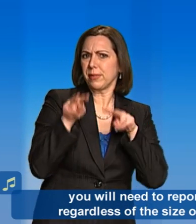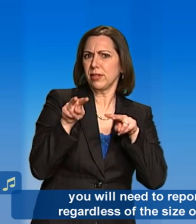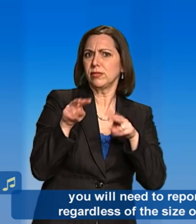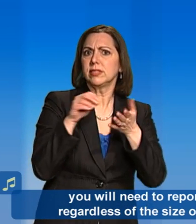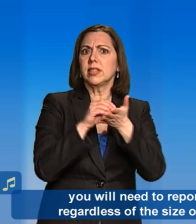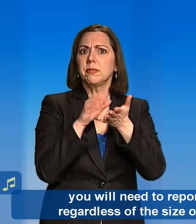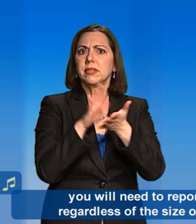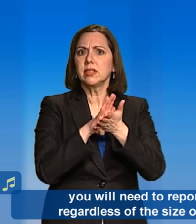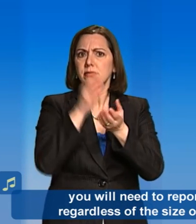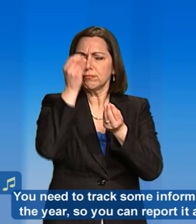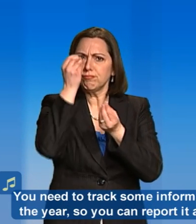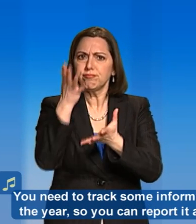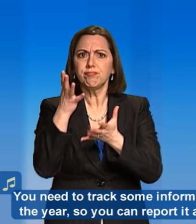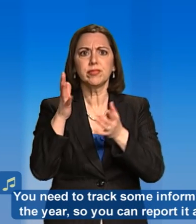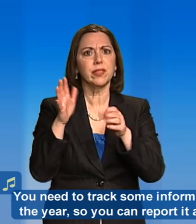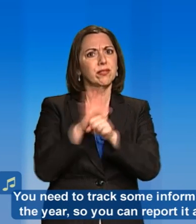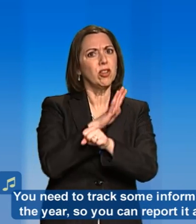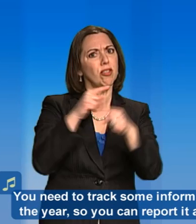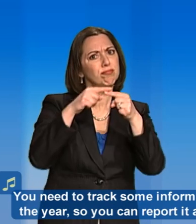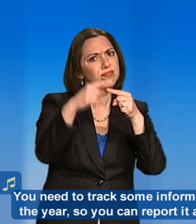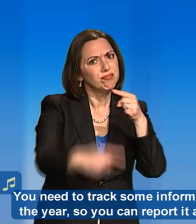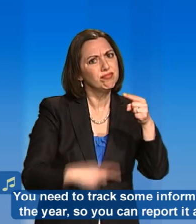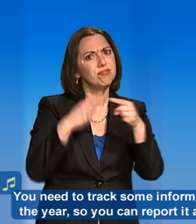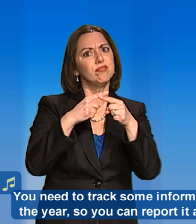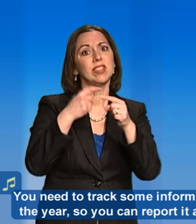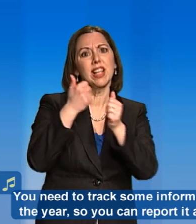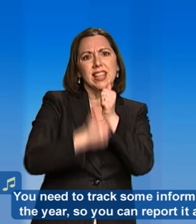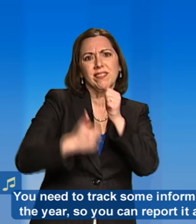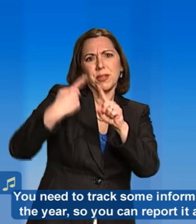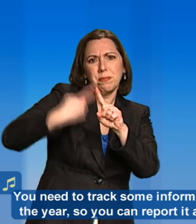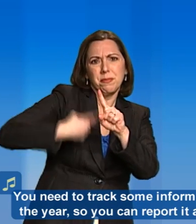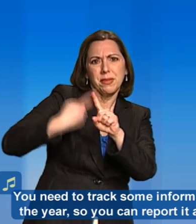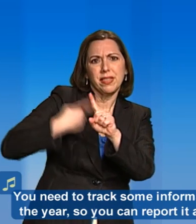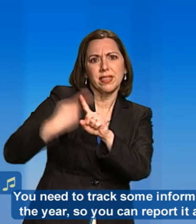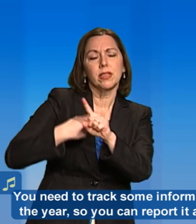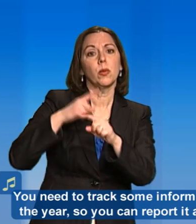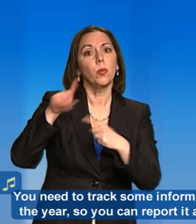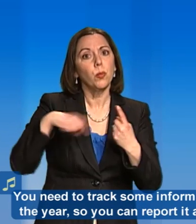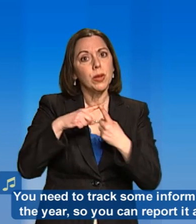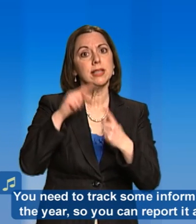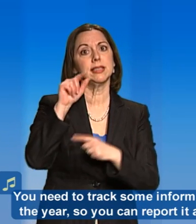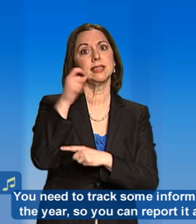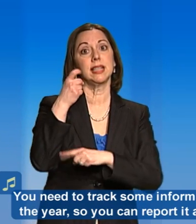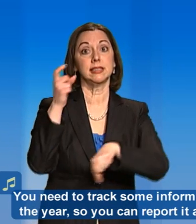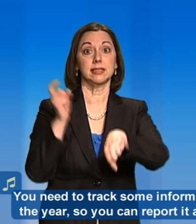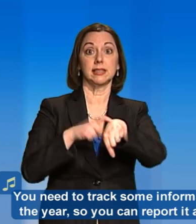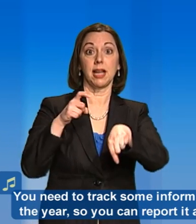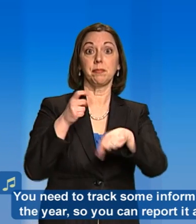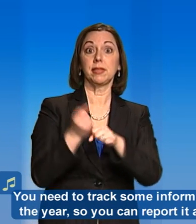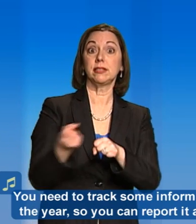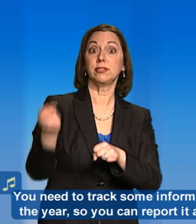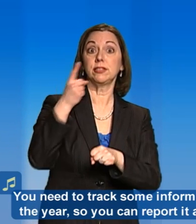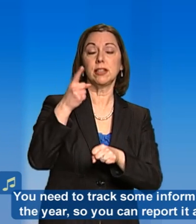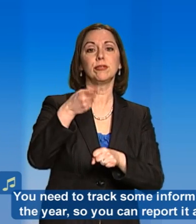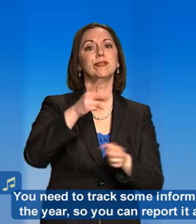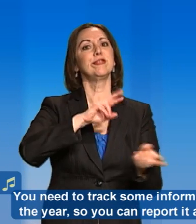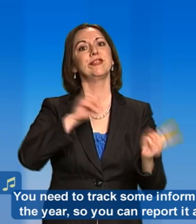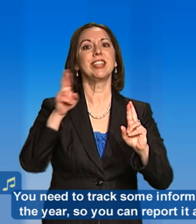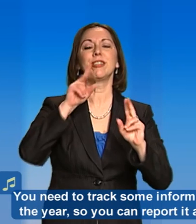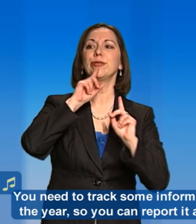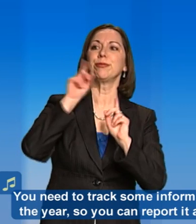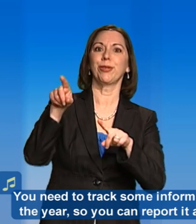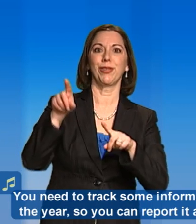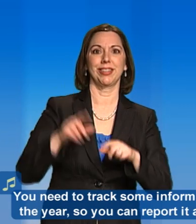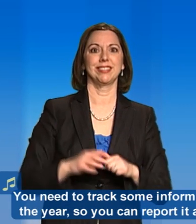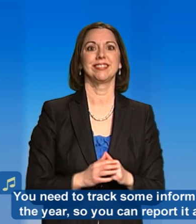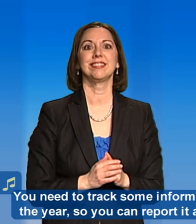workforce. You need to track some information each month during the year, so you can report it at tax time the next